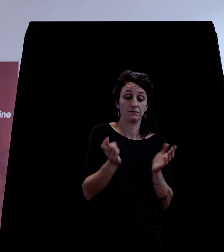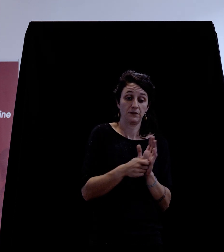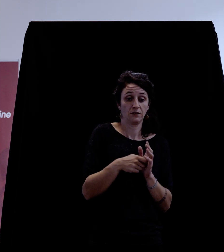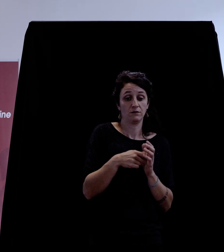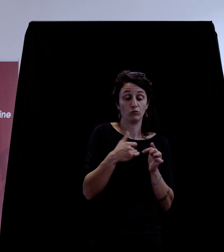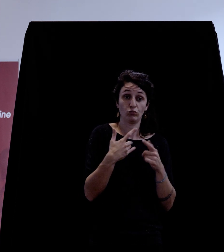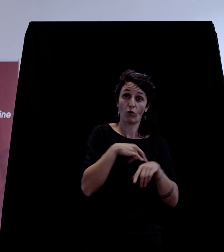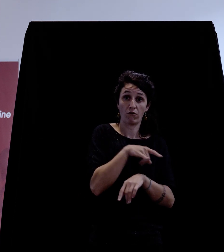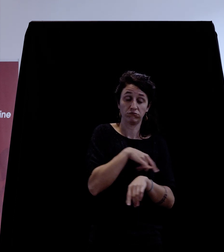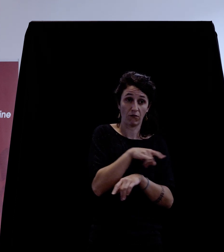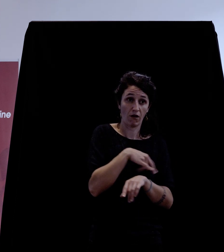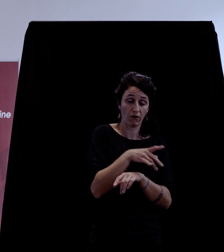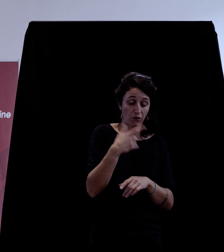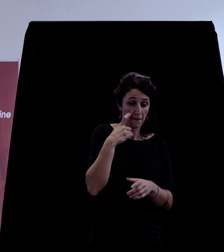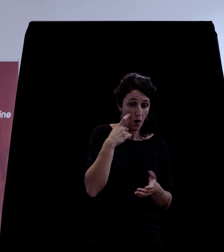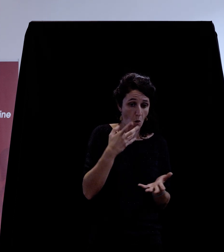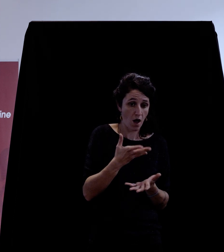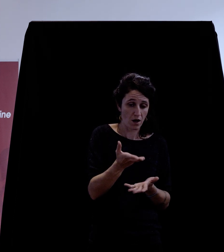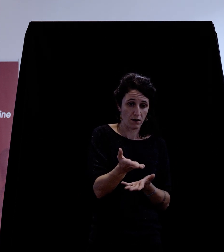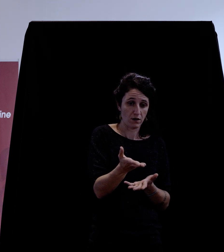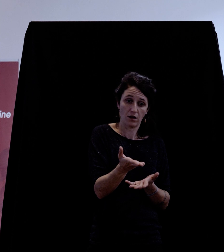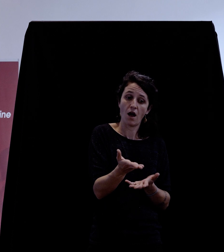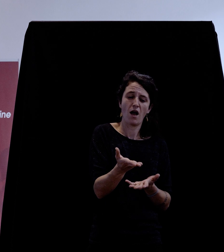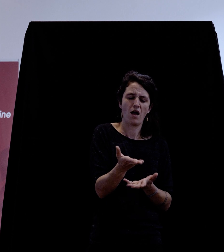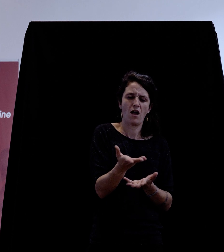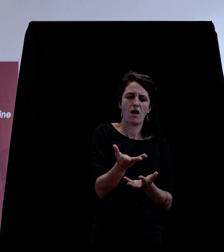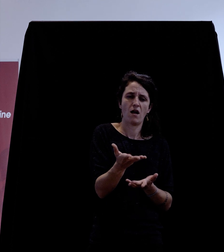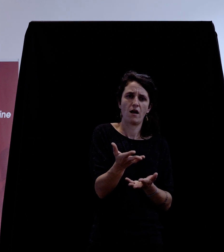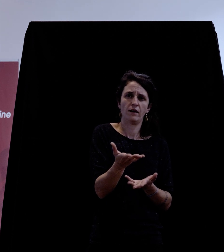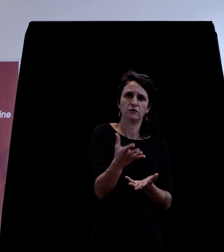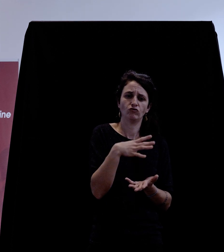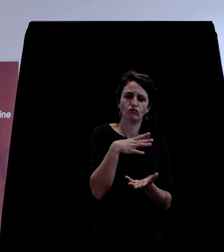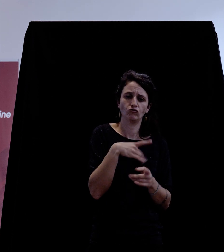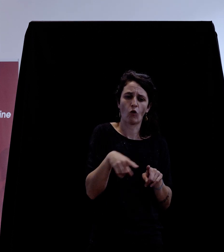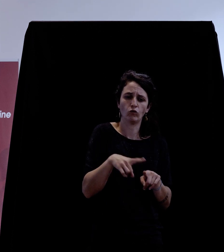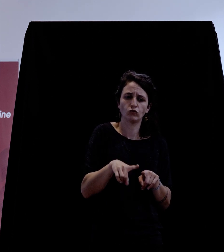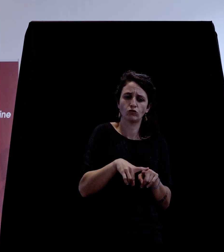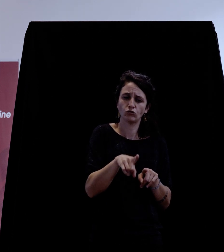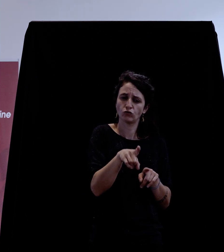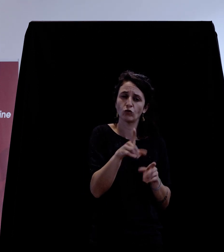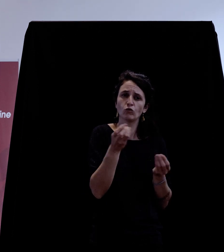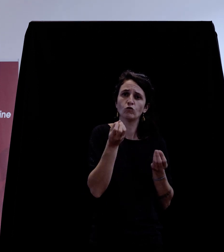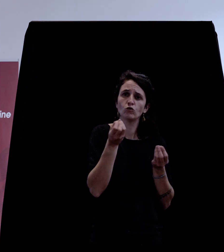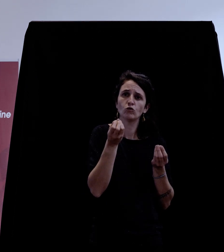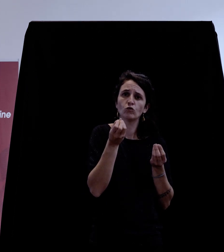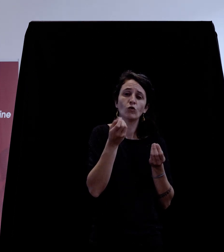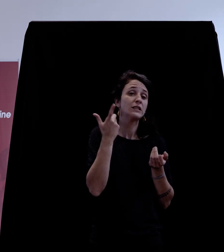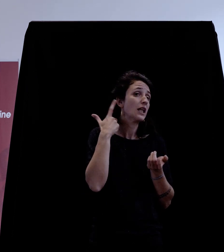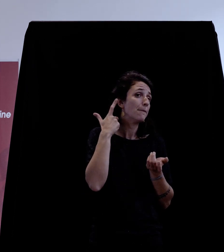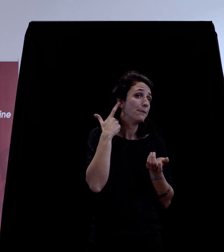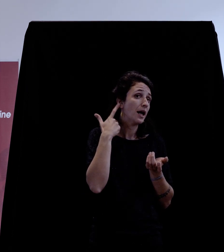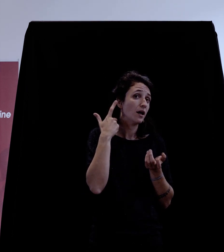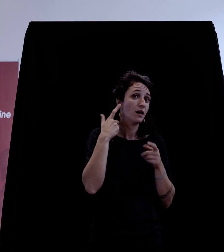in his eardrum. No, it was hitting his eardrum when he lay down. It was in the ear canal. It